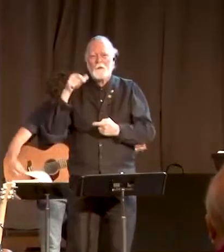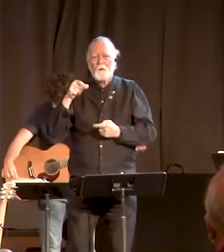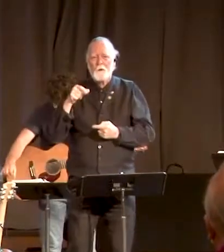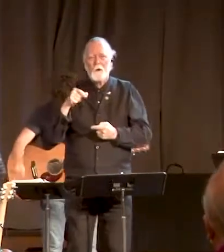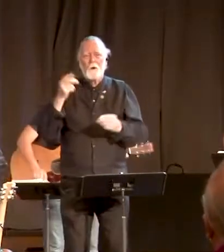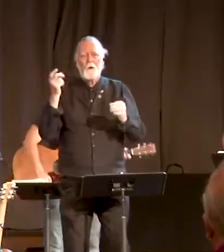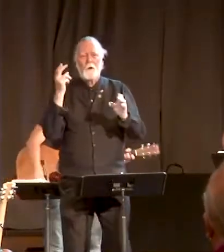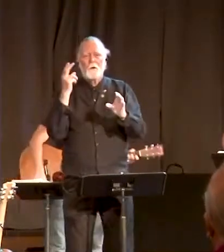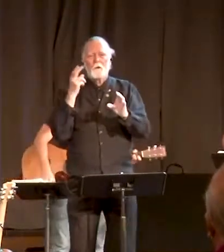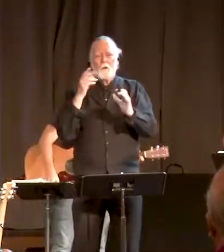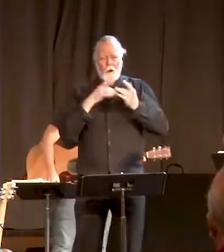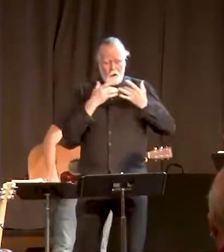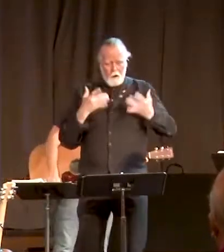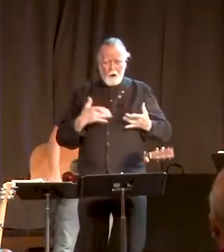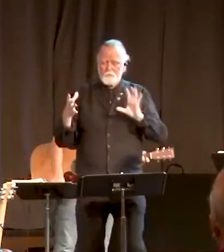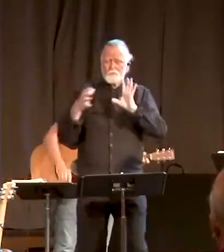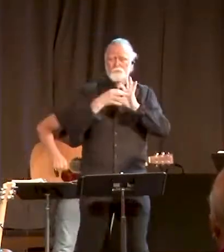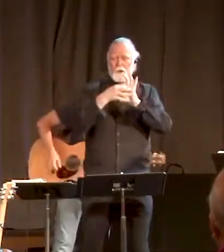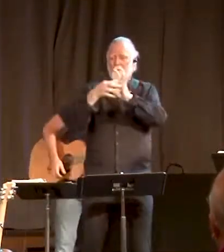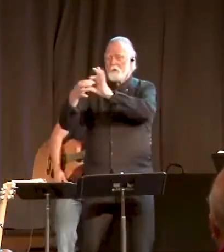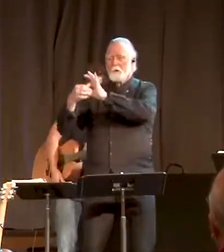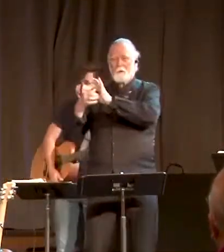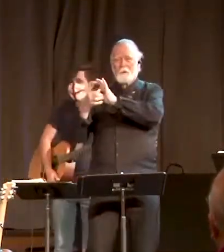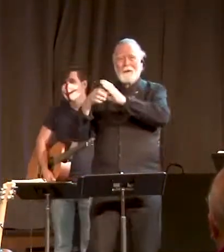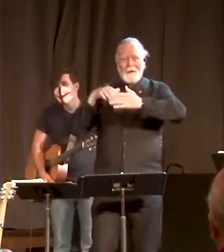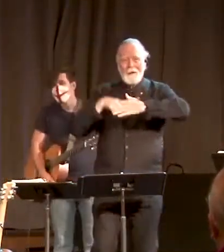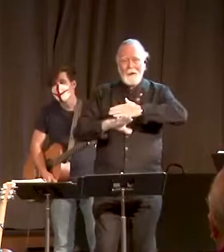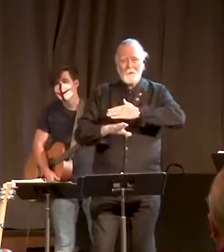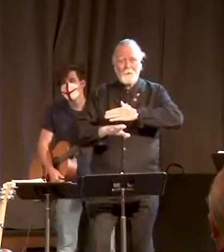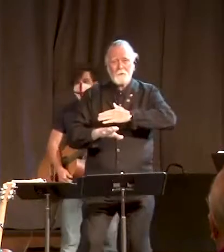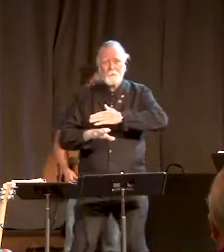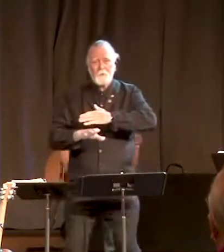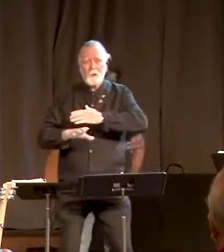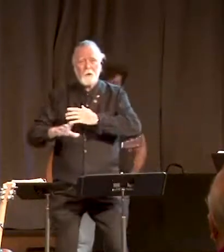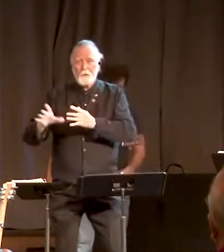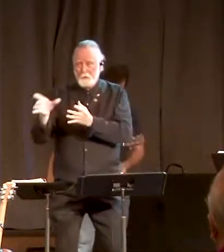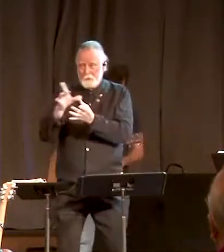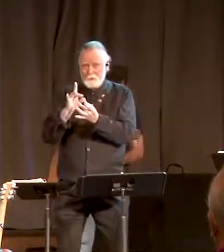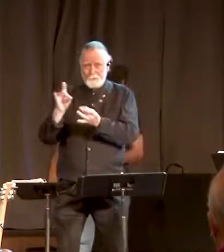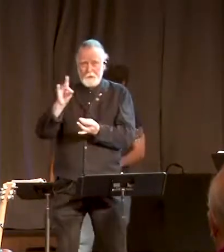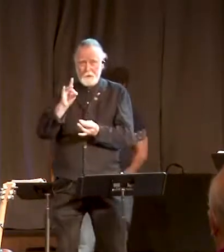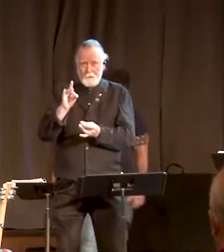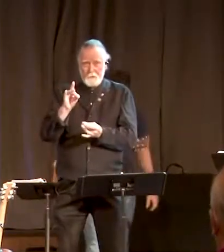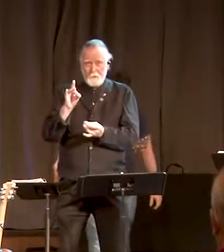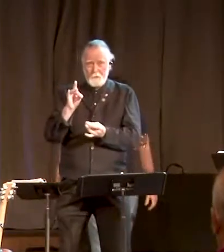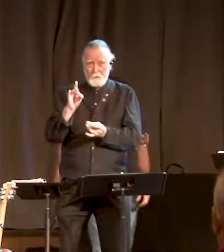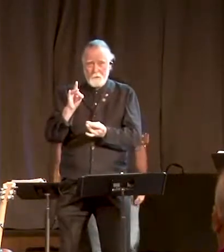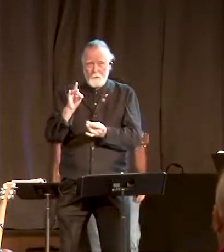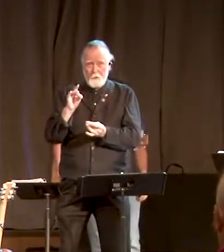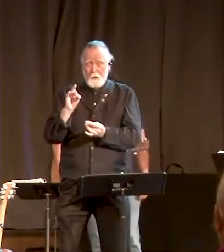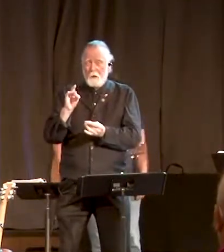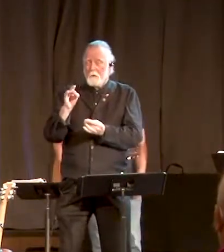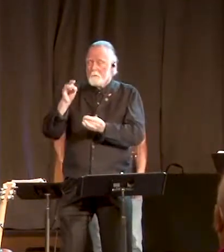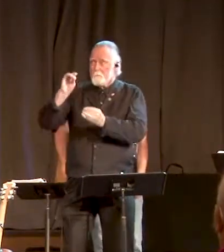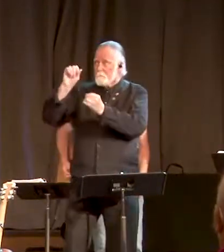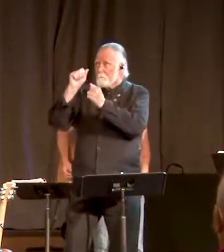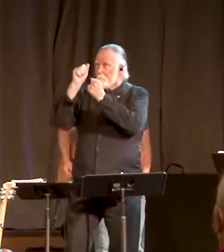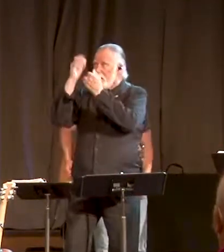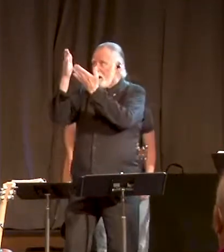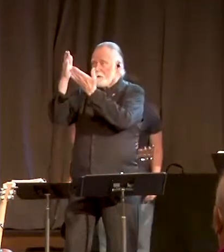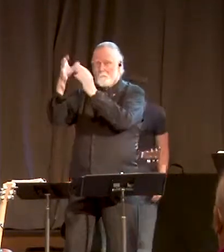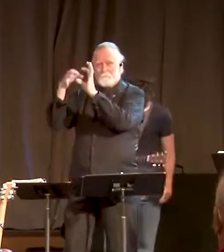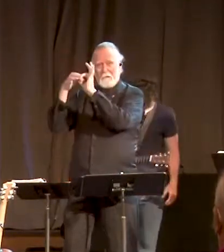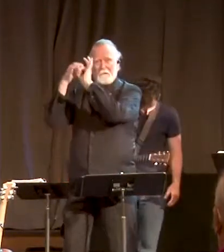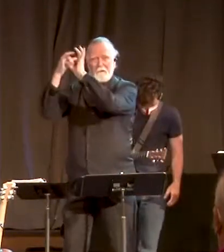Let's join our hearts together and enter in by the Spirit to our access to the Father.